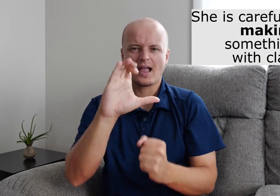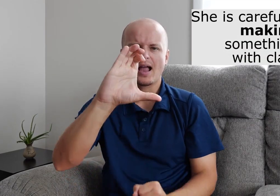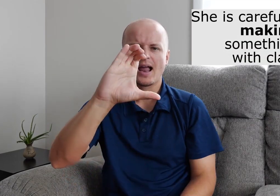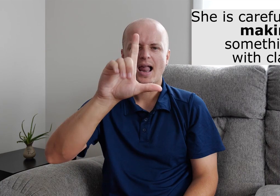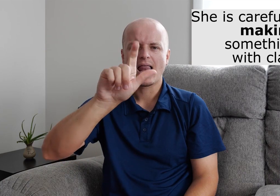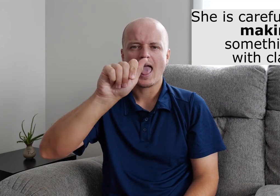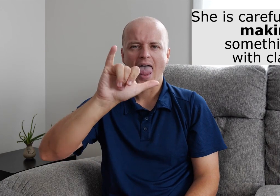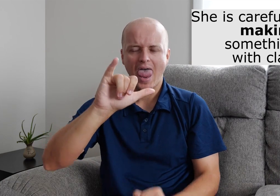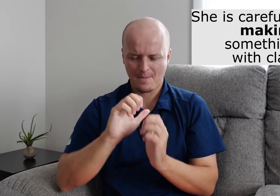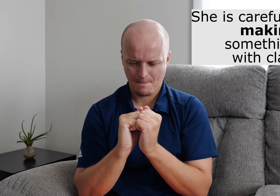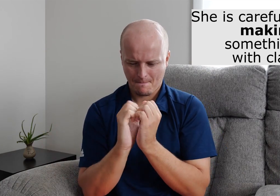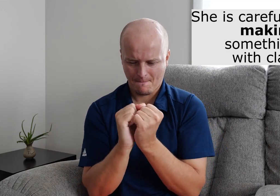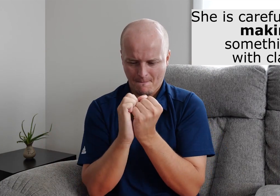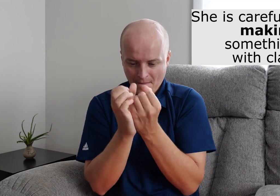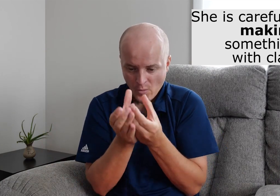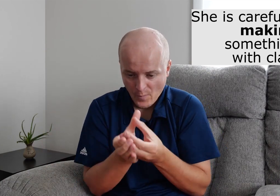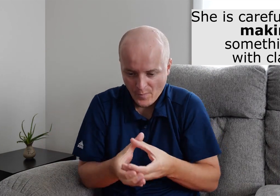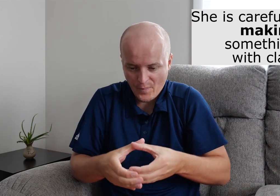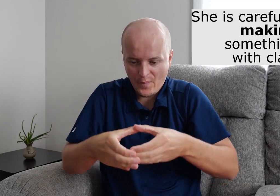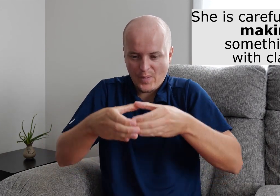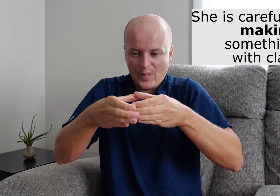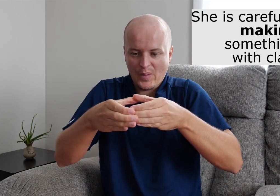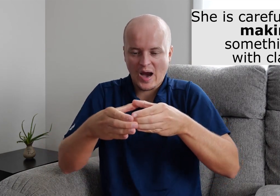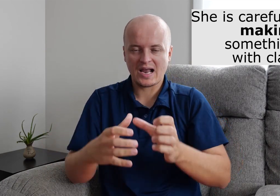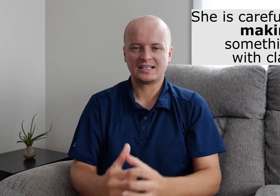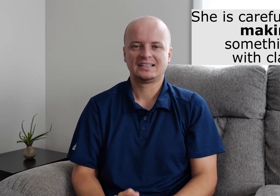The girl pinches the clay to make it into a bowl.